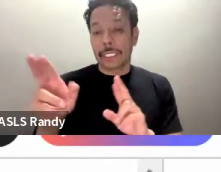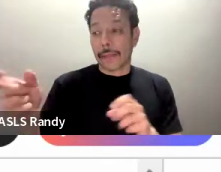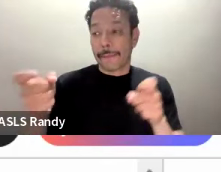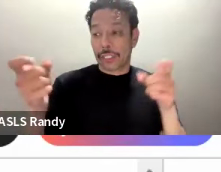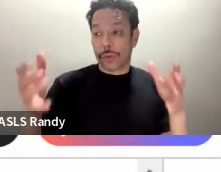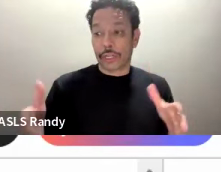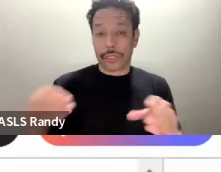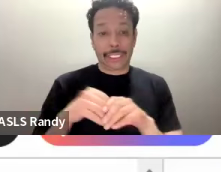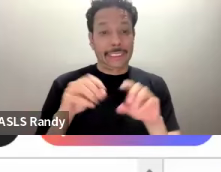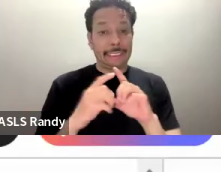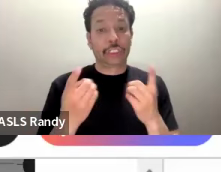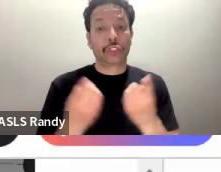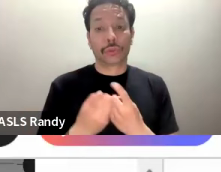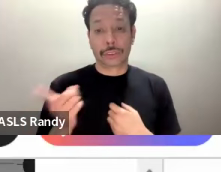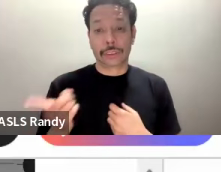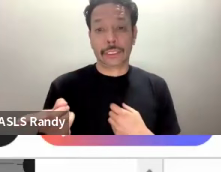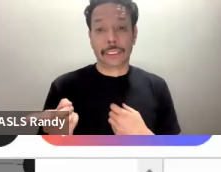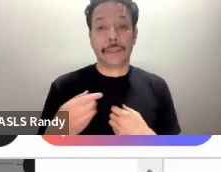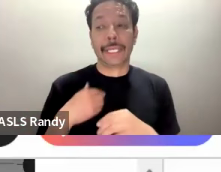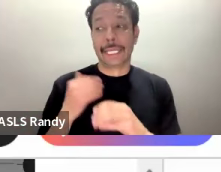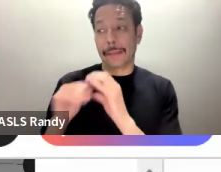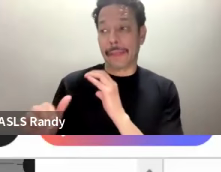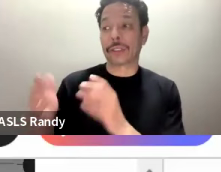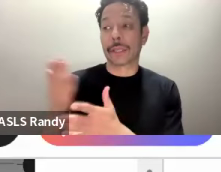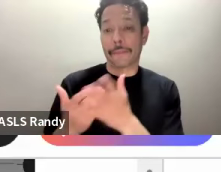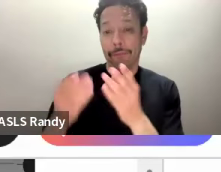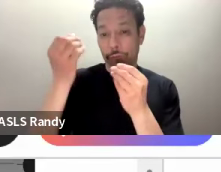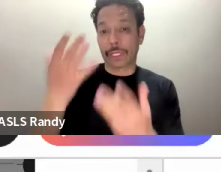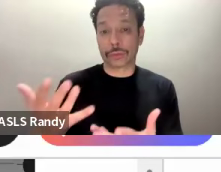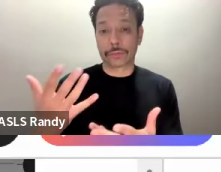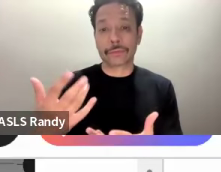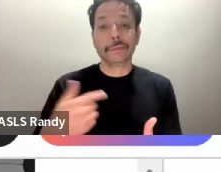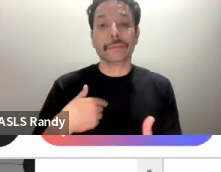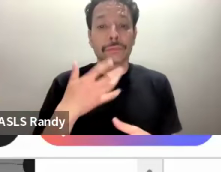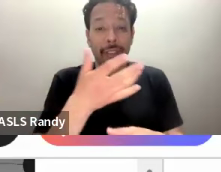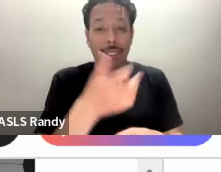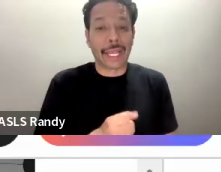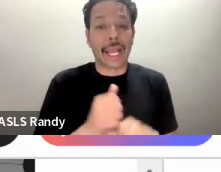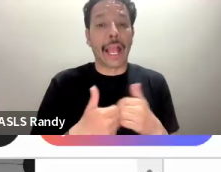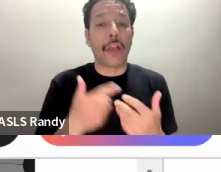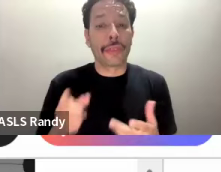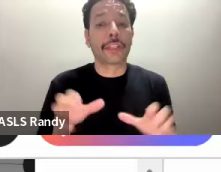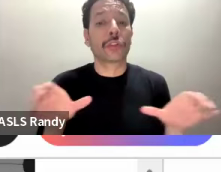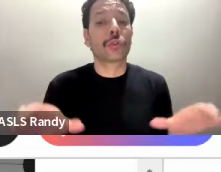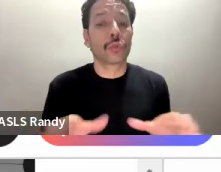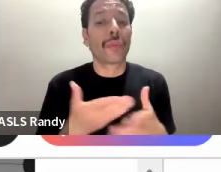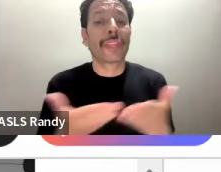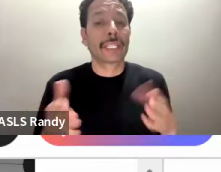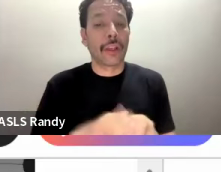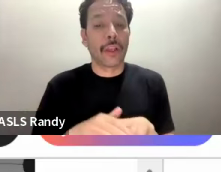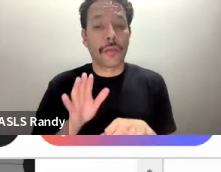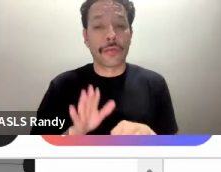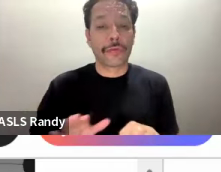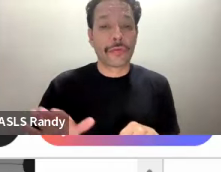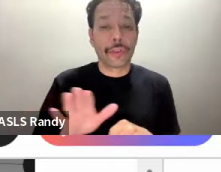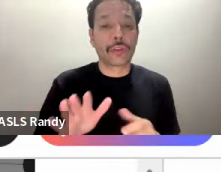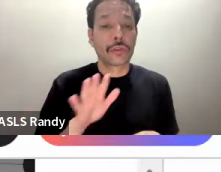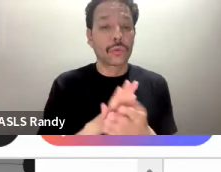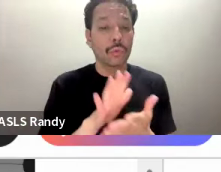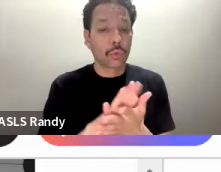administrators in the district. And I emailed them some information that I kind of received of how they do things around their school